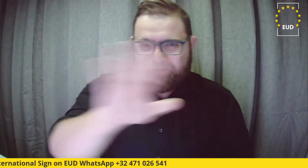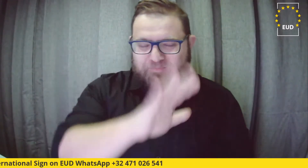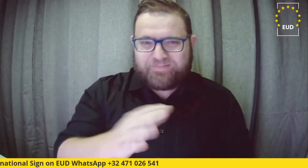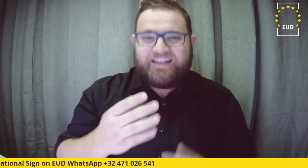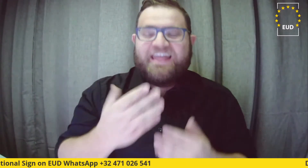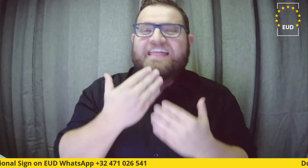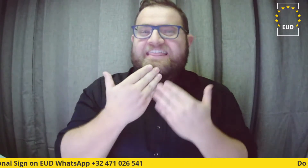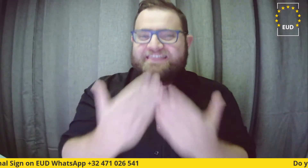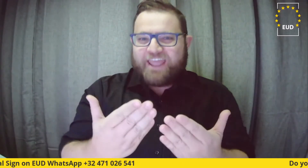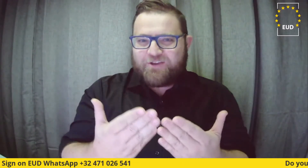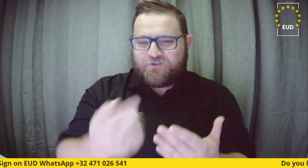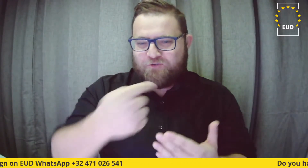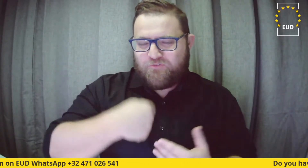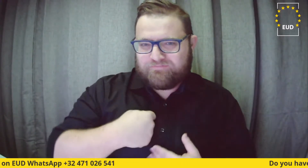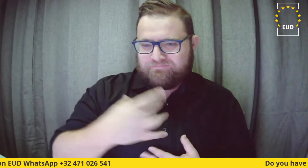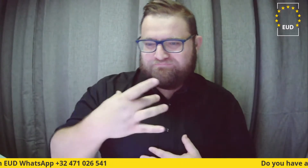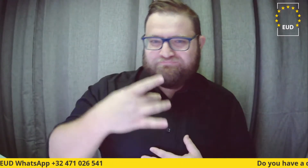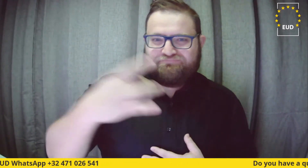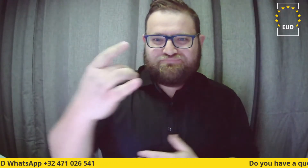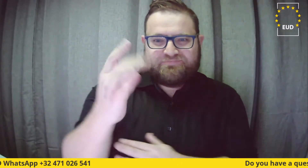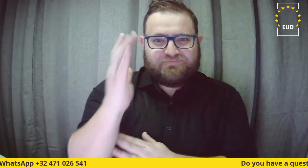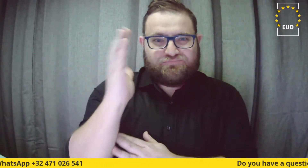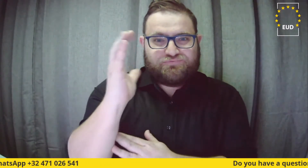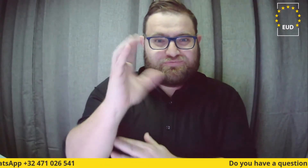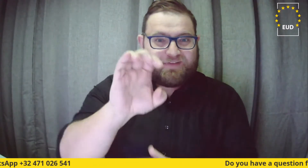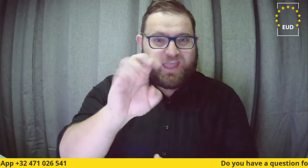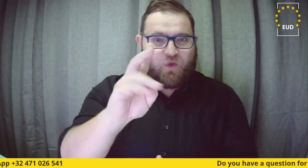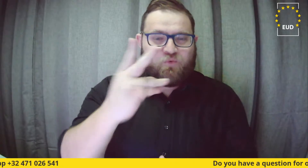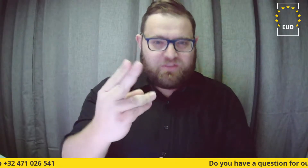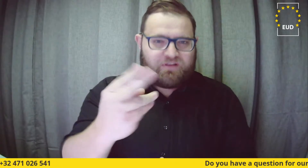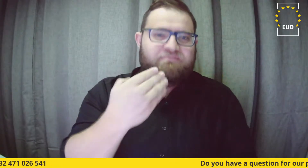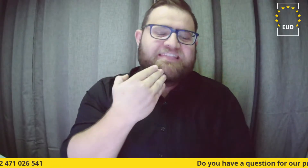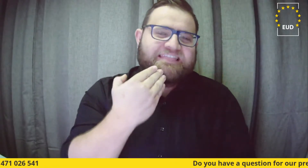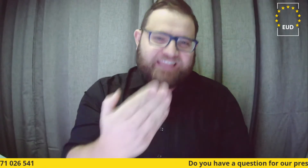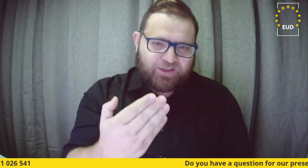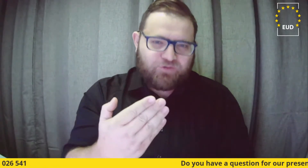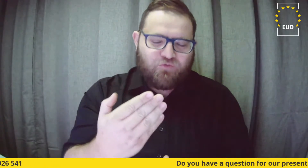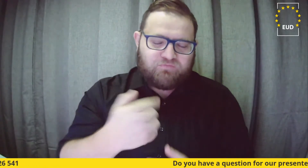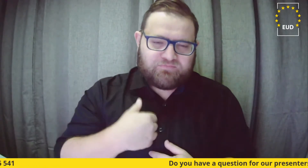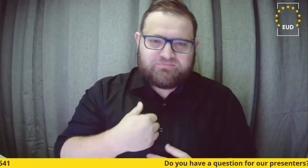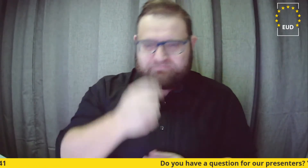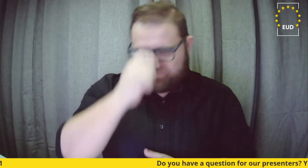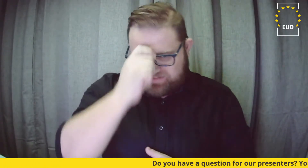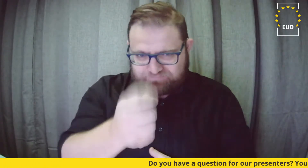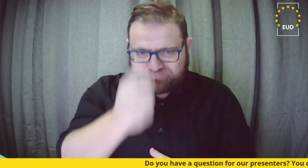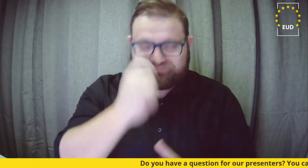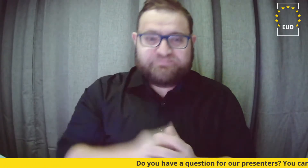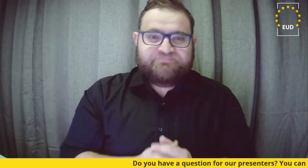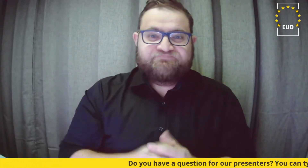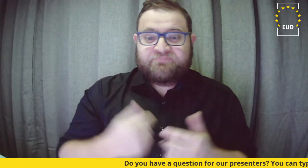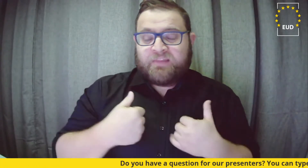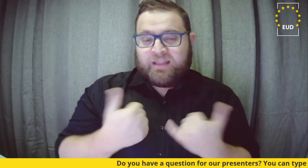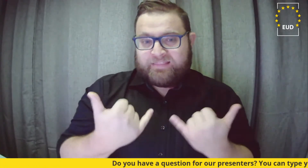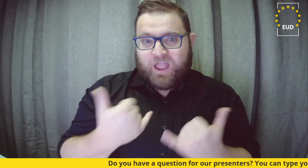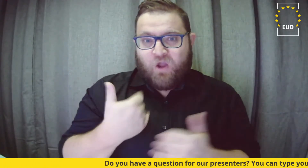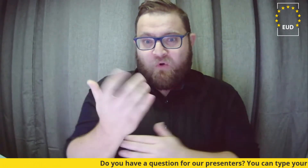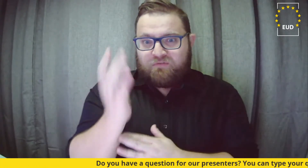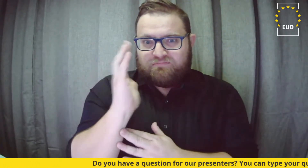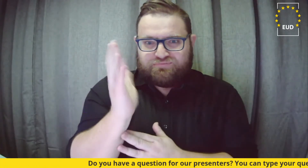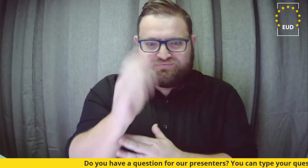Hello, Europe. Thank you for asking me to be a speaker at this yearly webinar. Makes